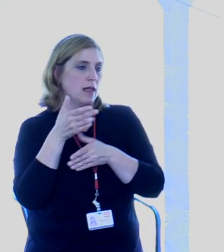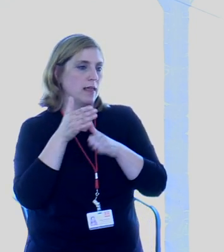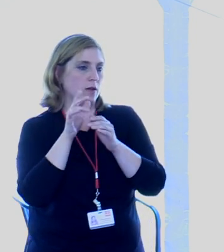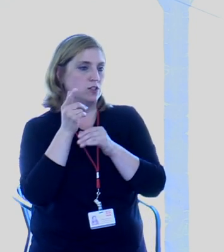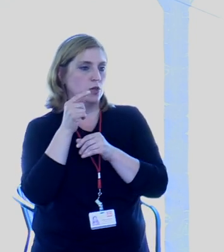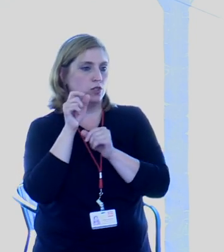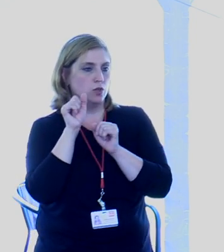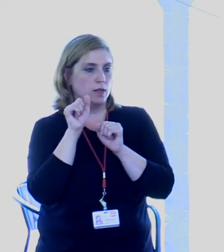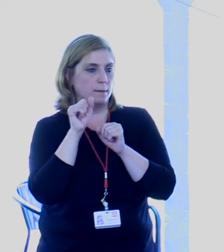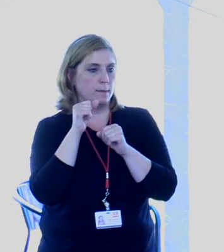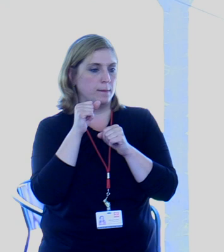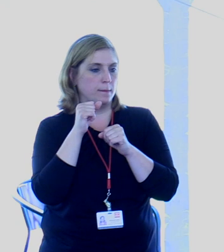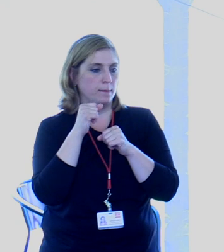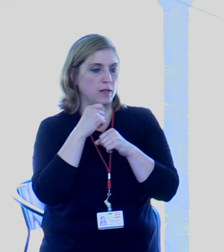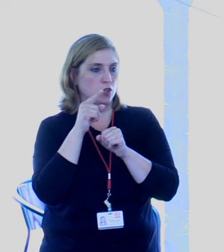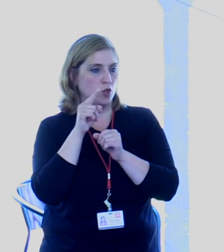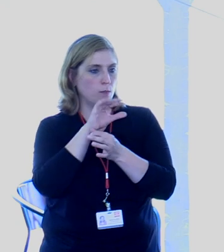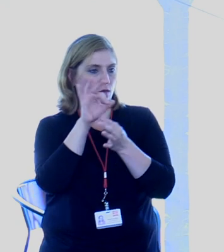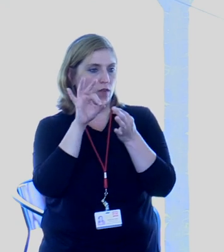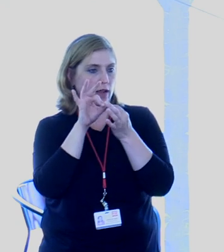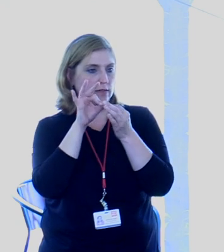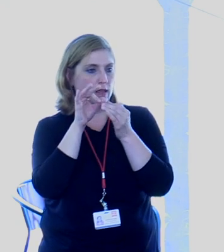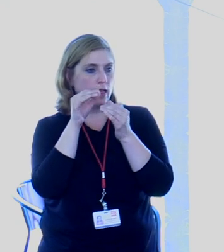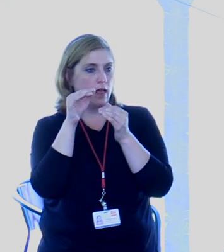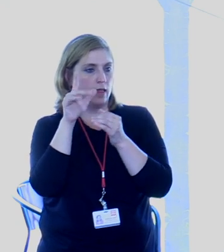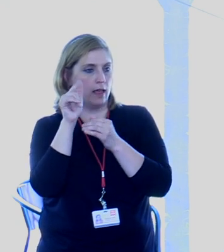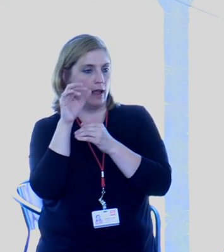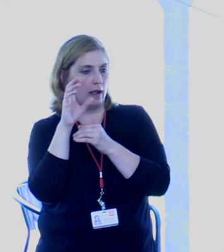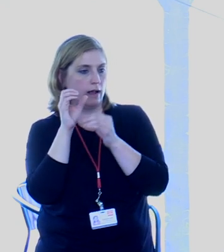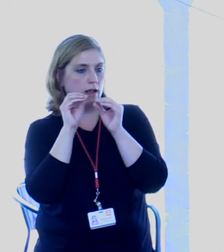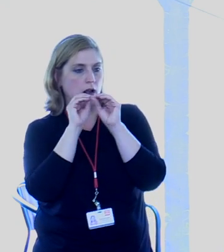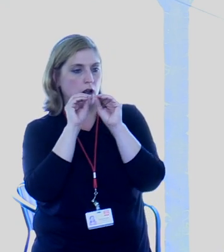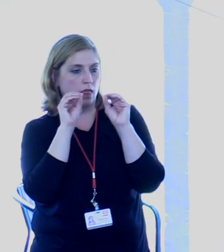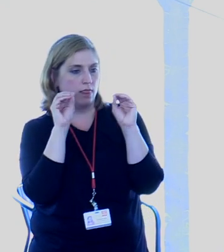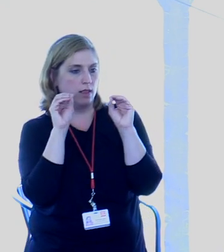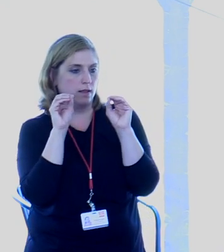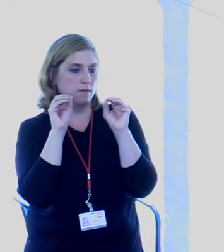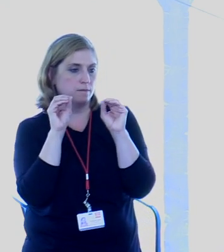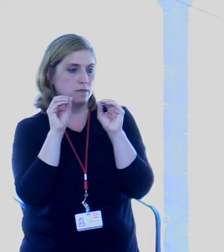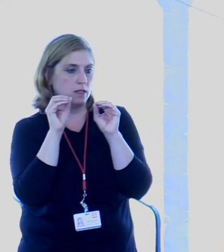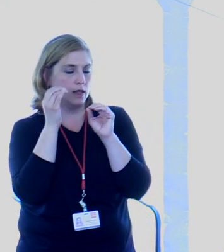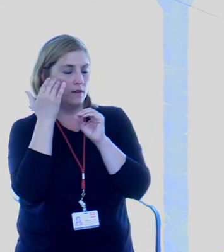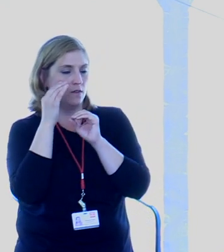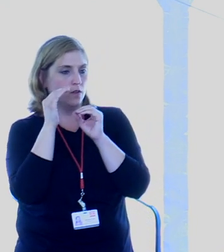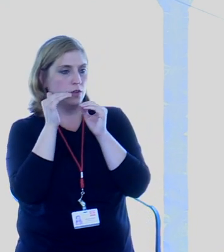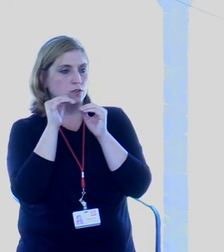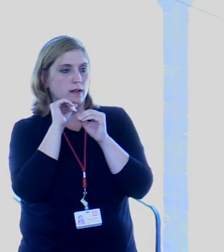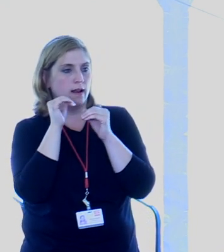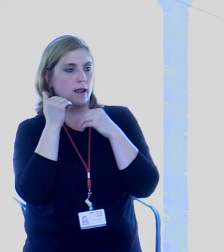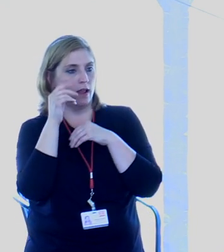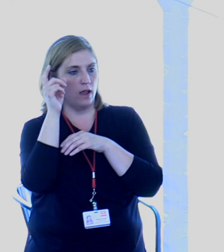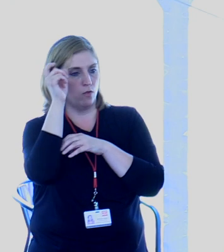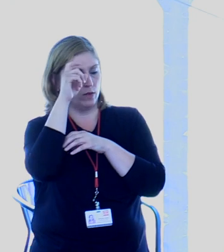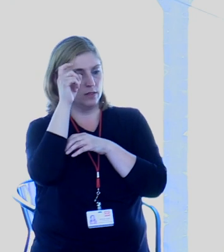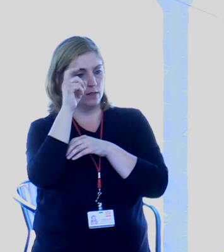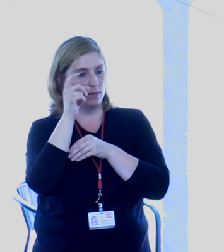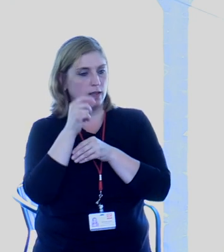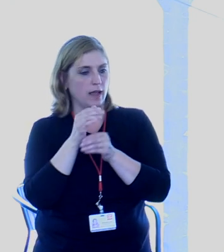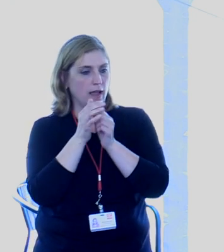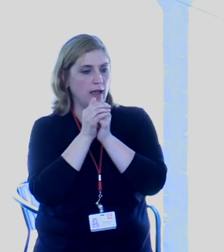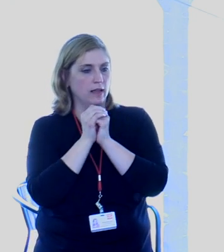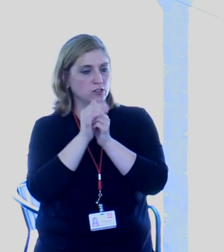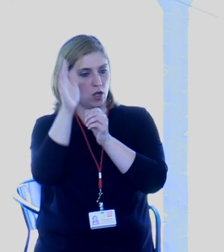and complete, lacking in nothing. But if any of you lacks wisdom, he should ask God, who gives all generously and